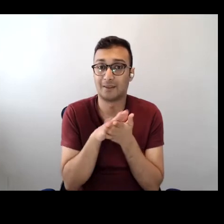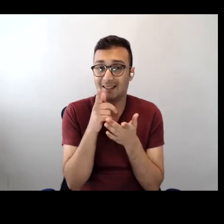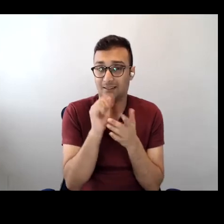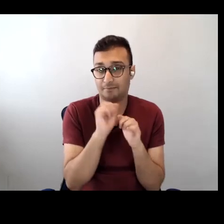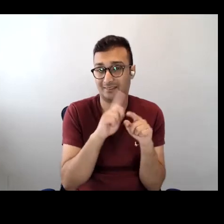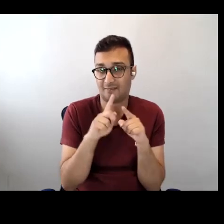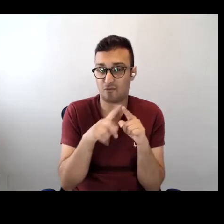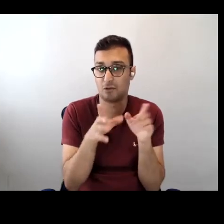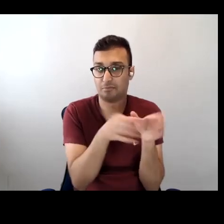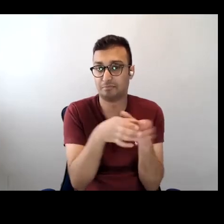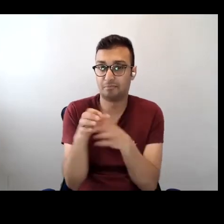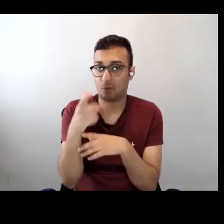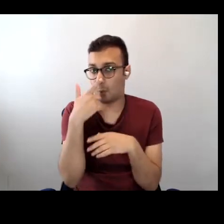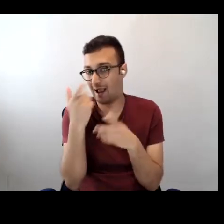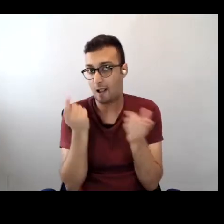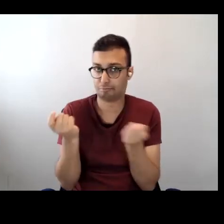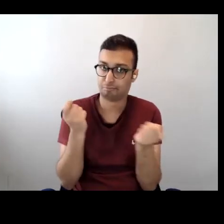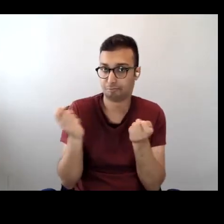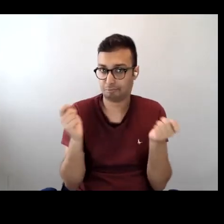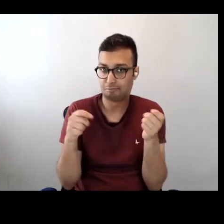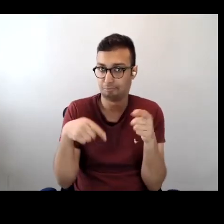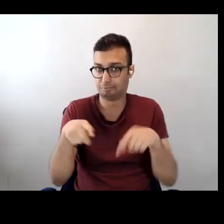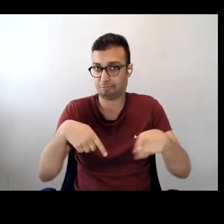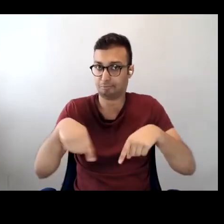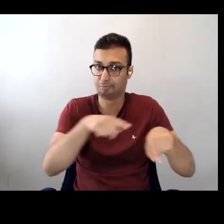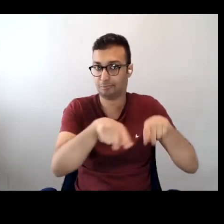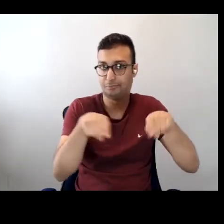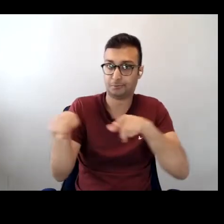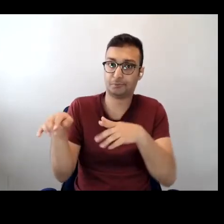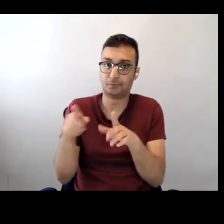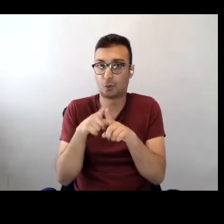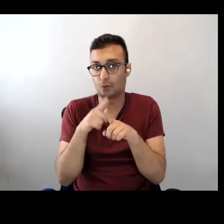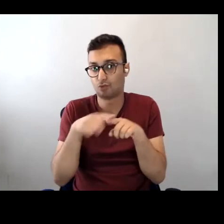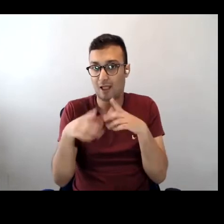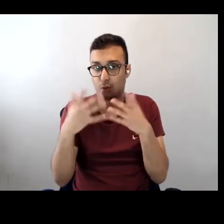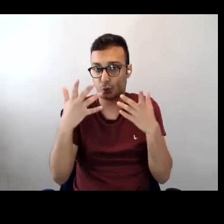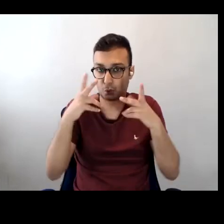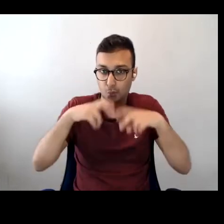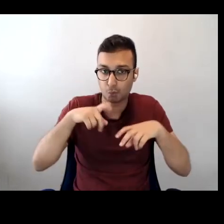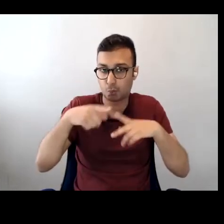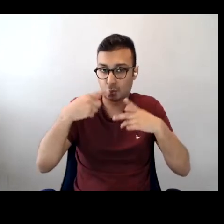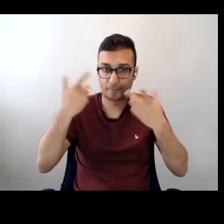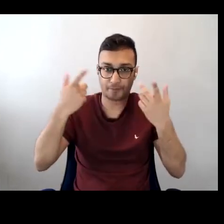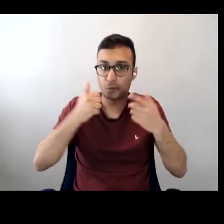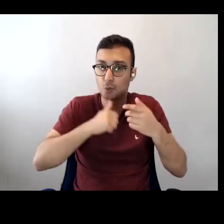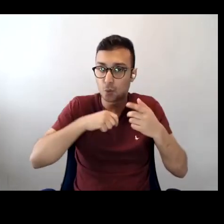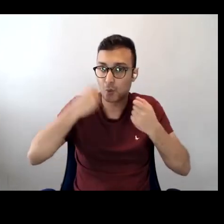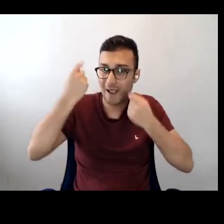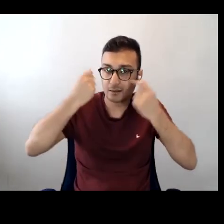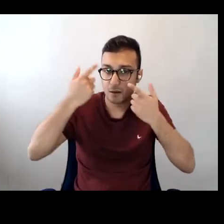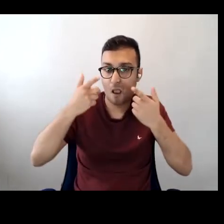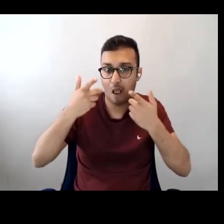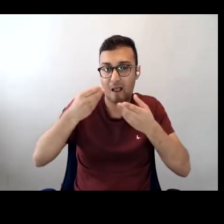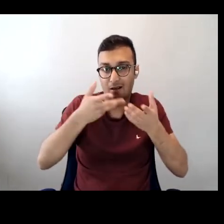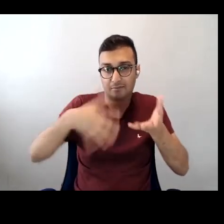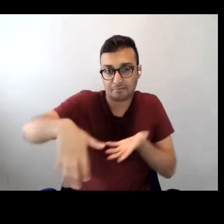making. So as a national, we are trying to incorporate key indicators